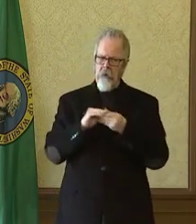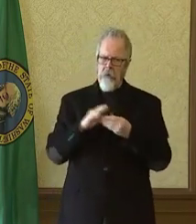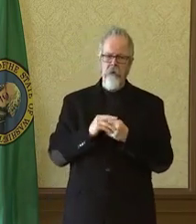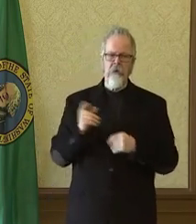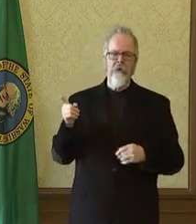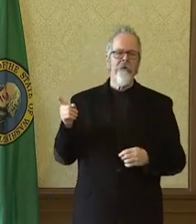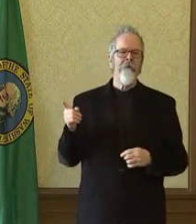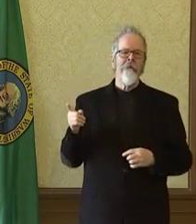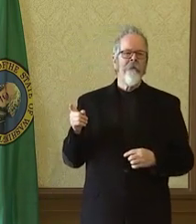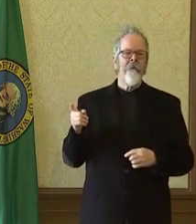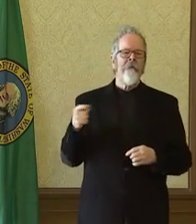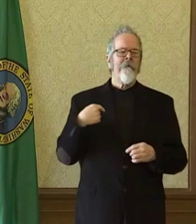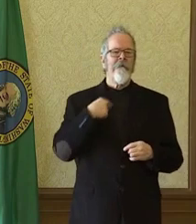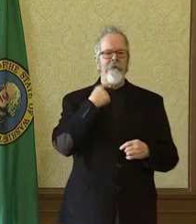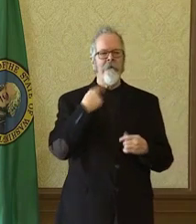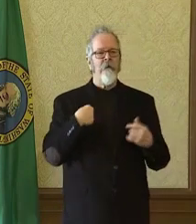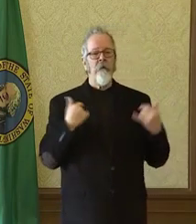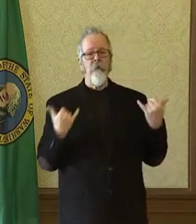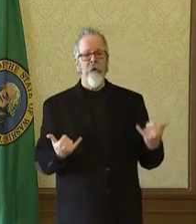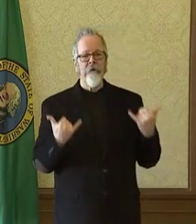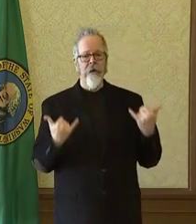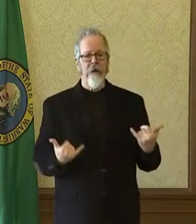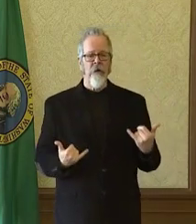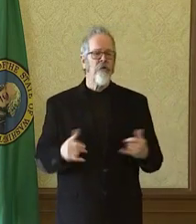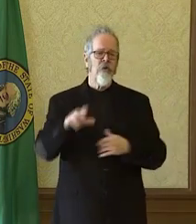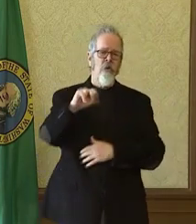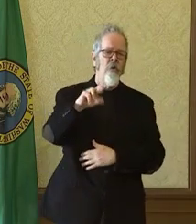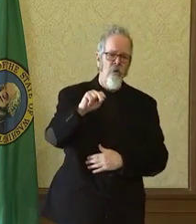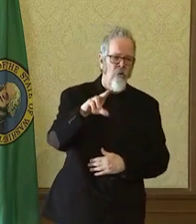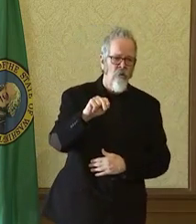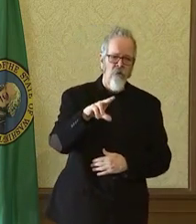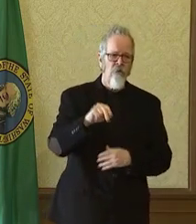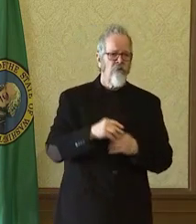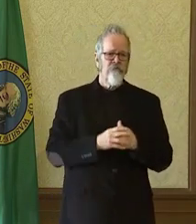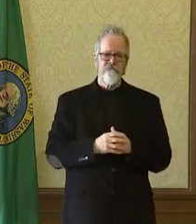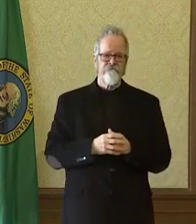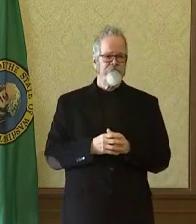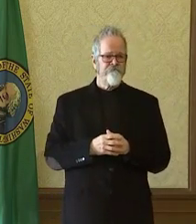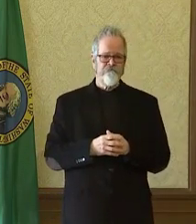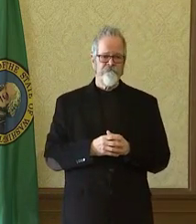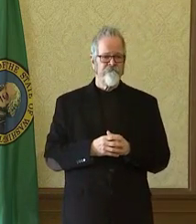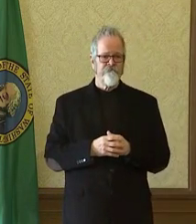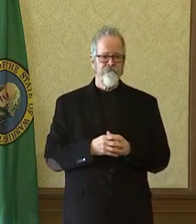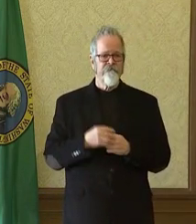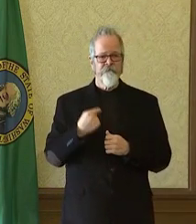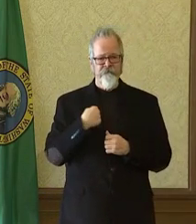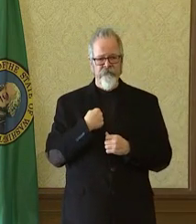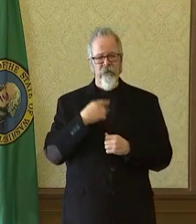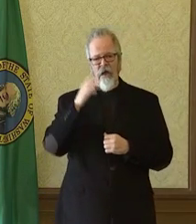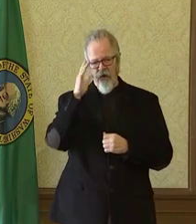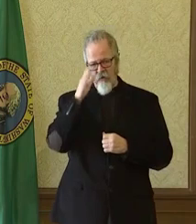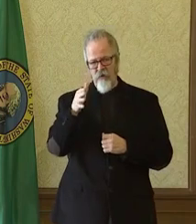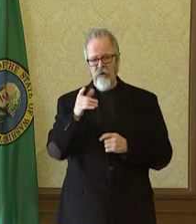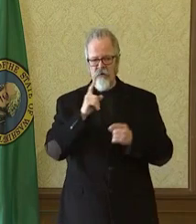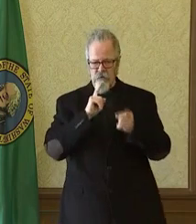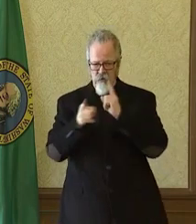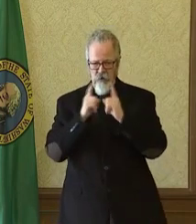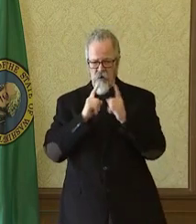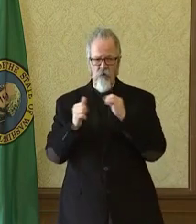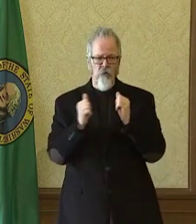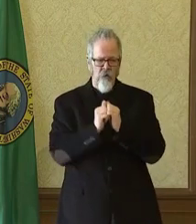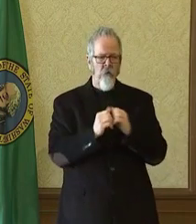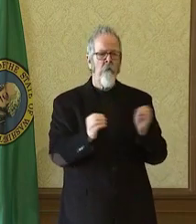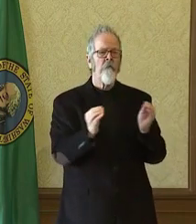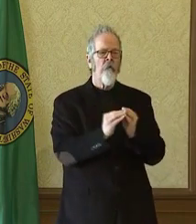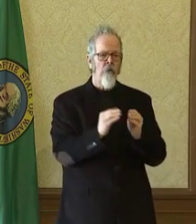sciences industries in our state in the near future, in the hope that we can identify some additional assistance. And